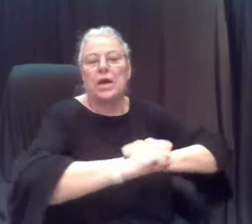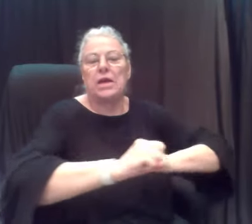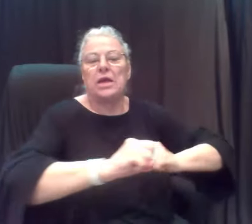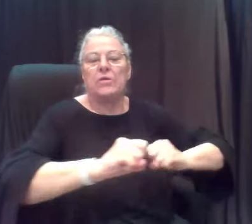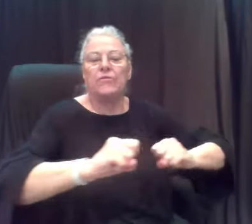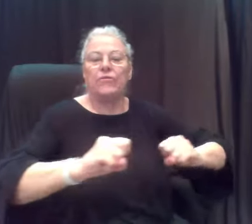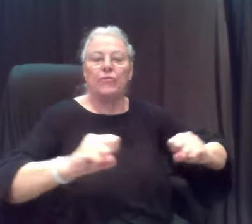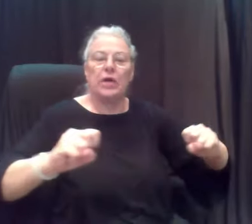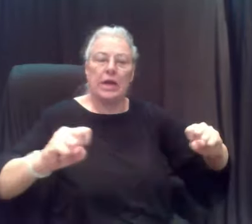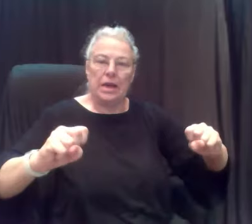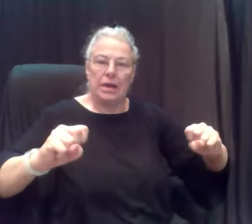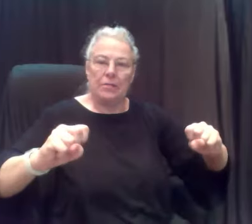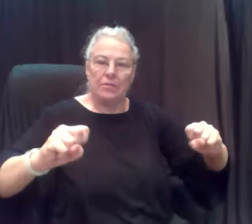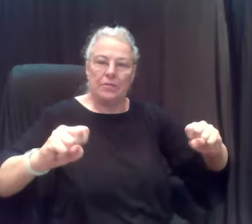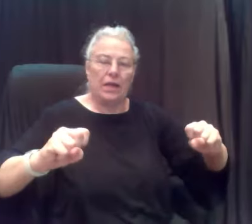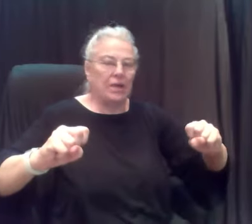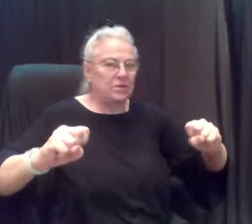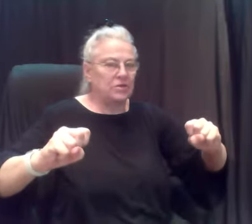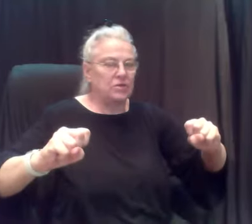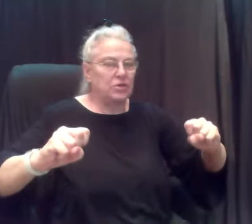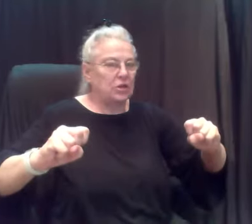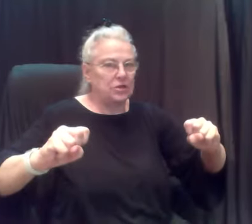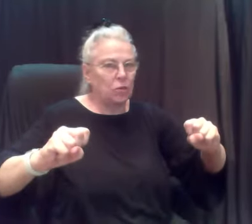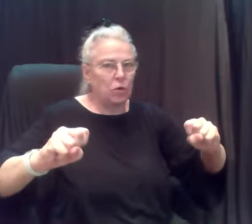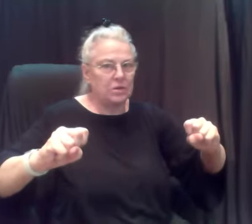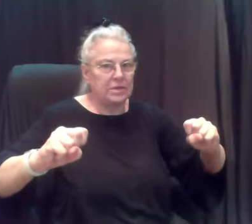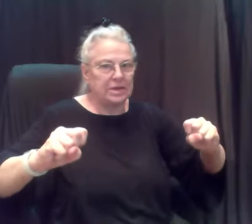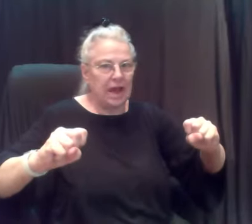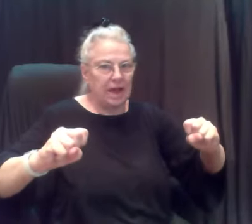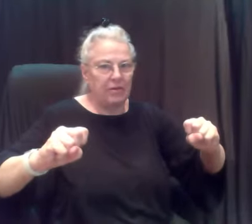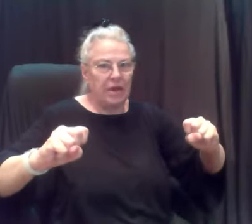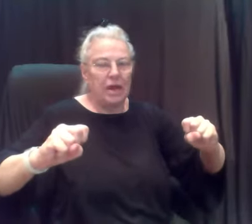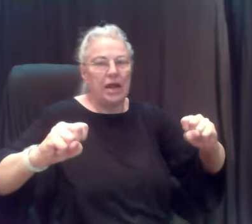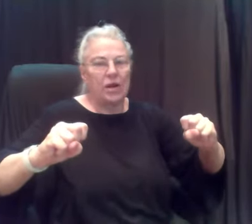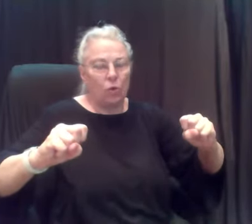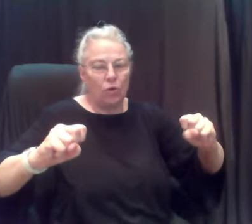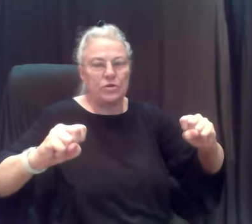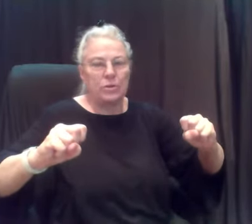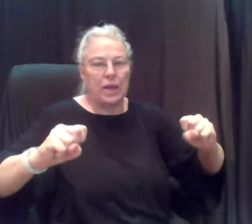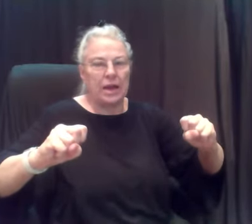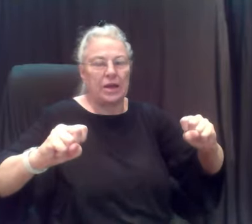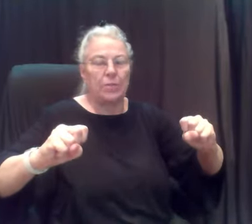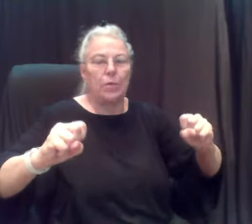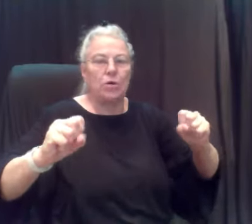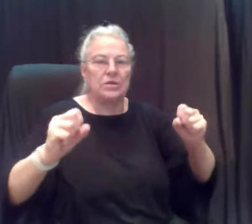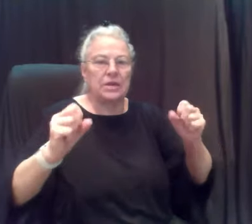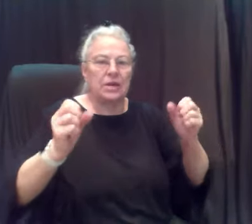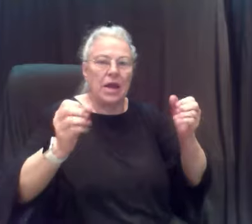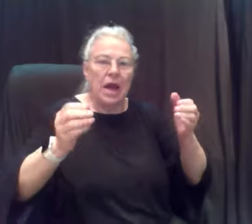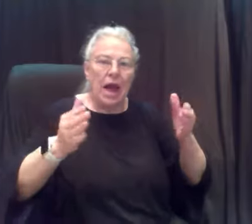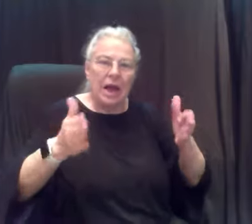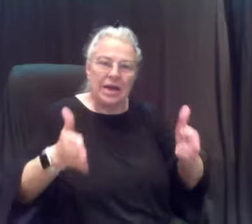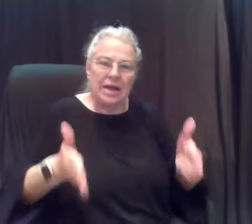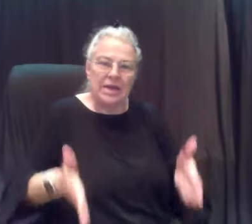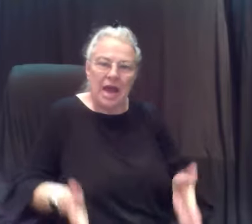Breaking free. Now that's just the word save. In order to make it a person, I need to add